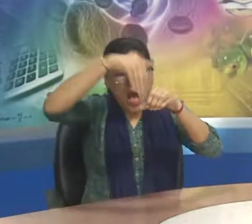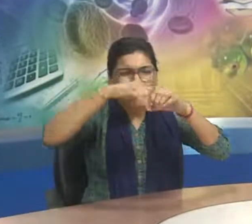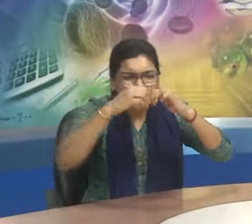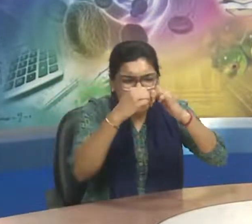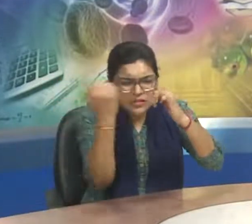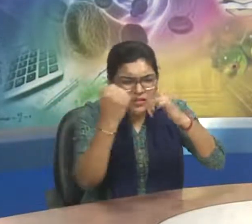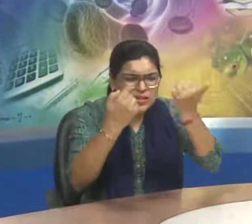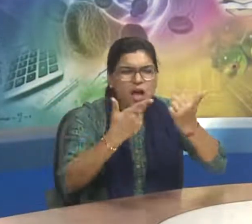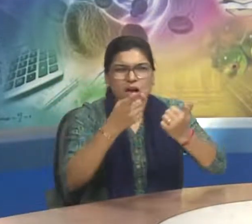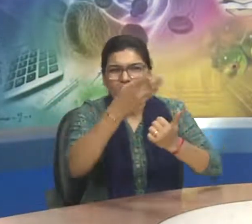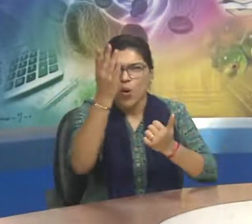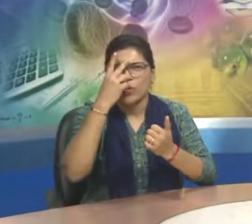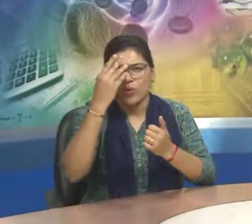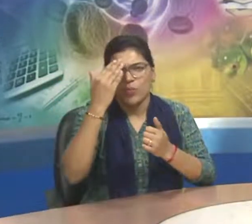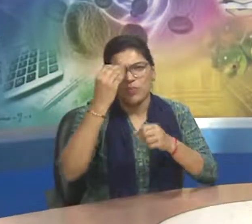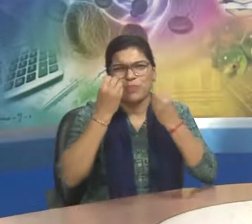container purposes.